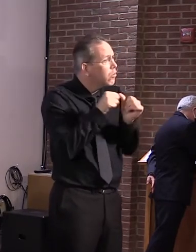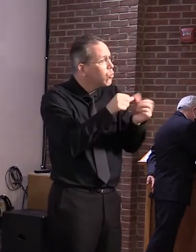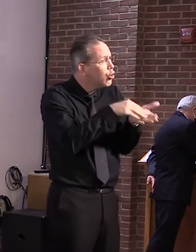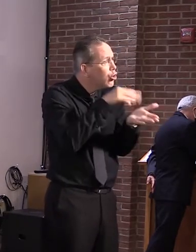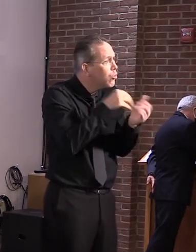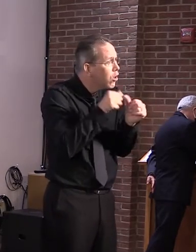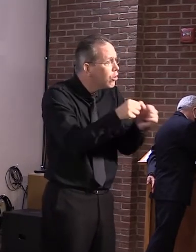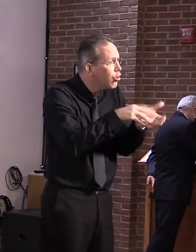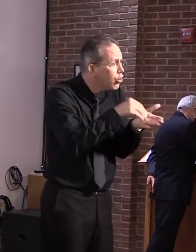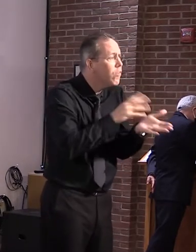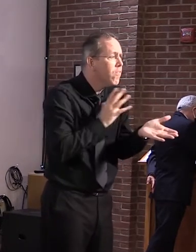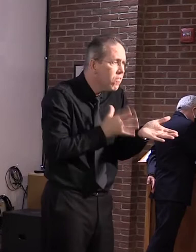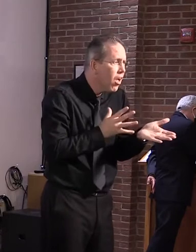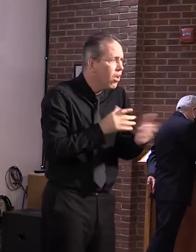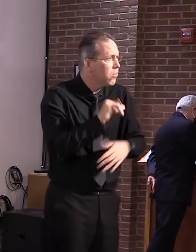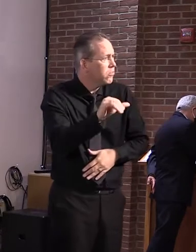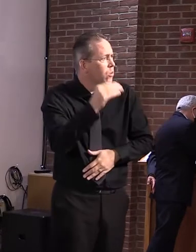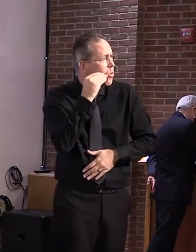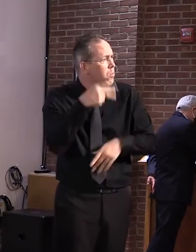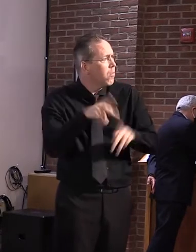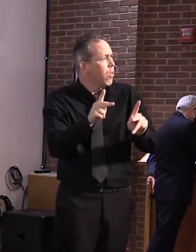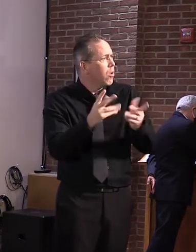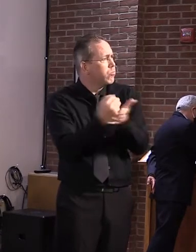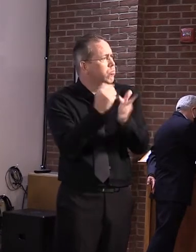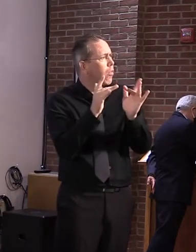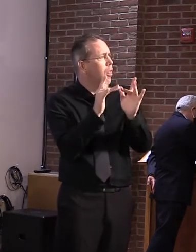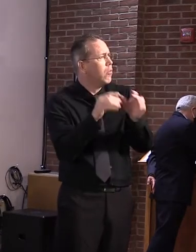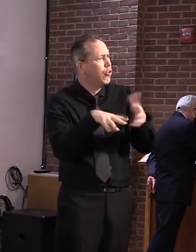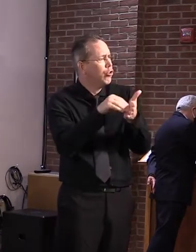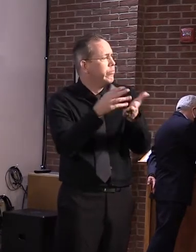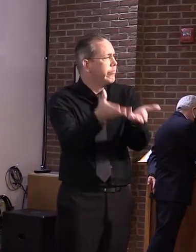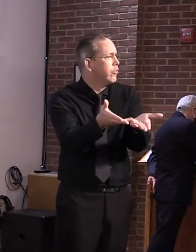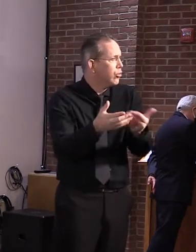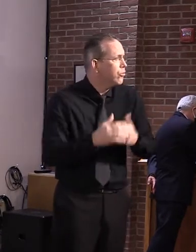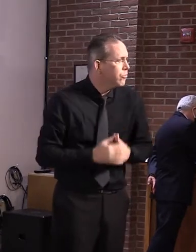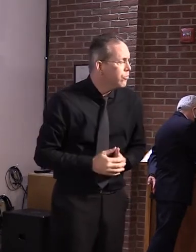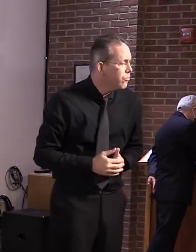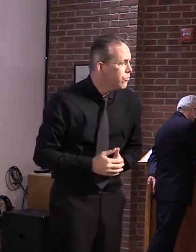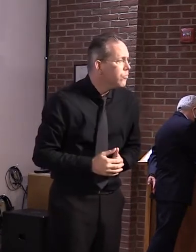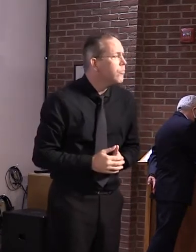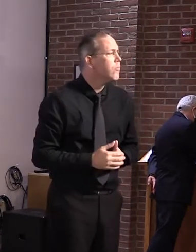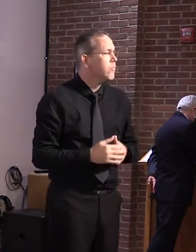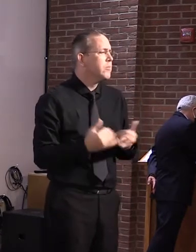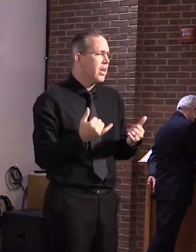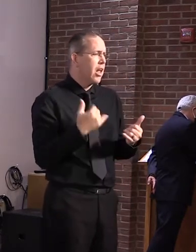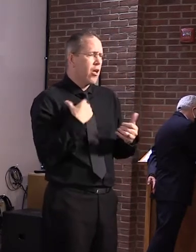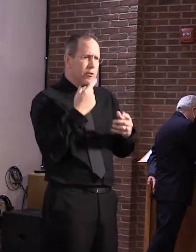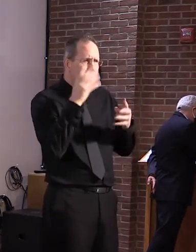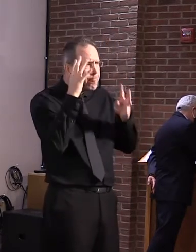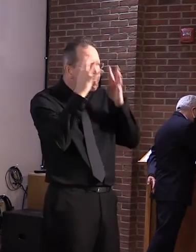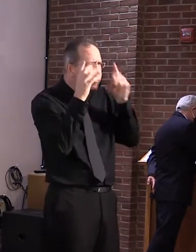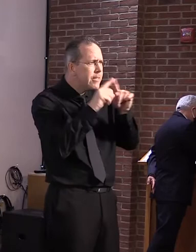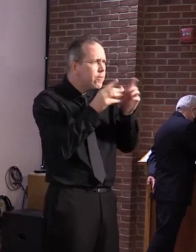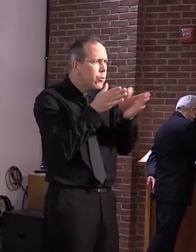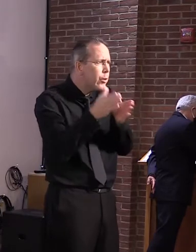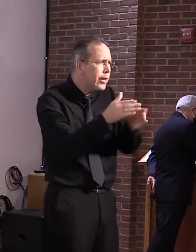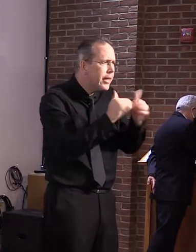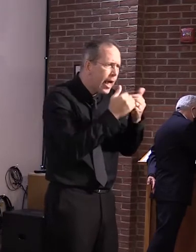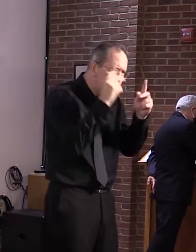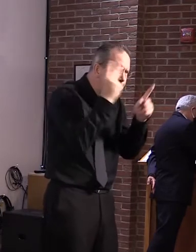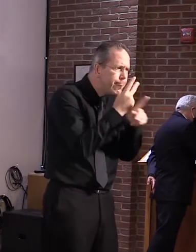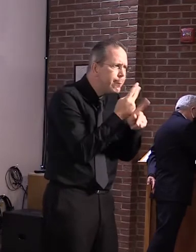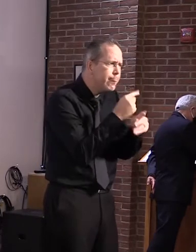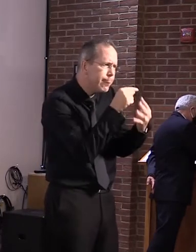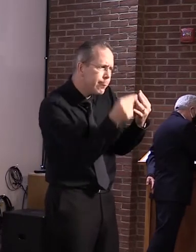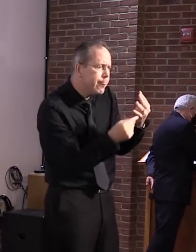education. So with all these moving parts in place, we don't anticipate requiring any of our faculty to